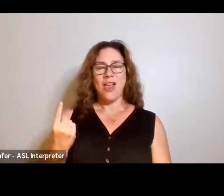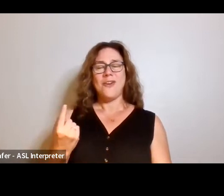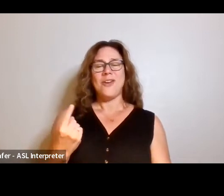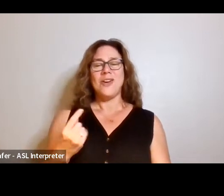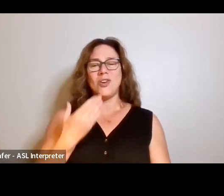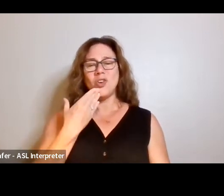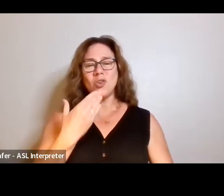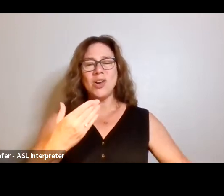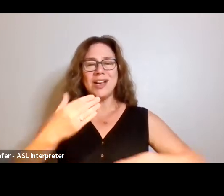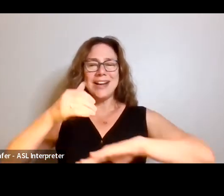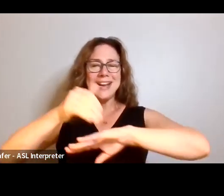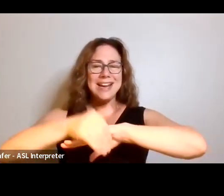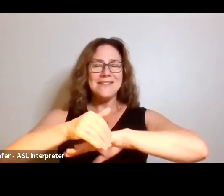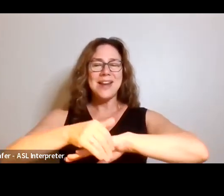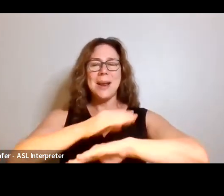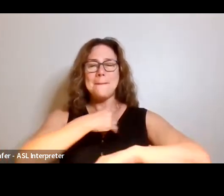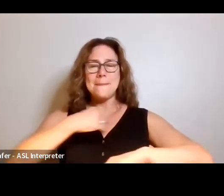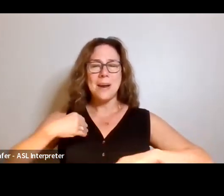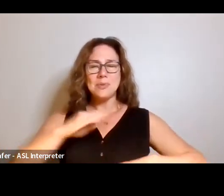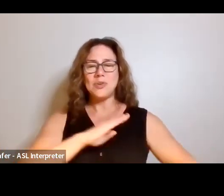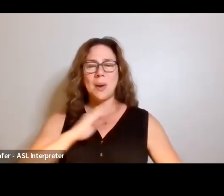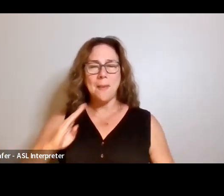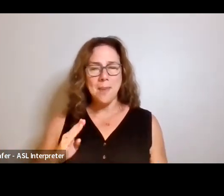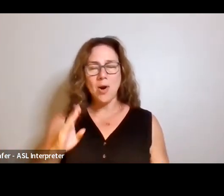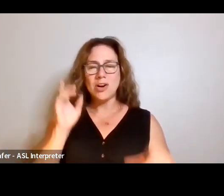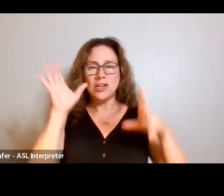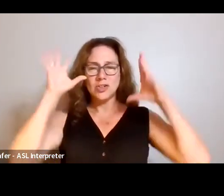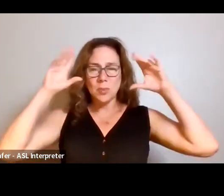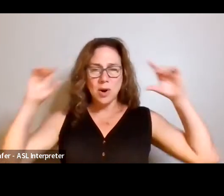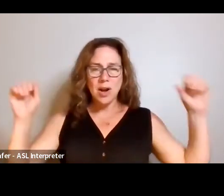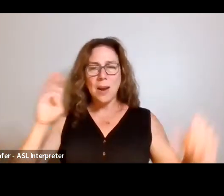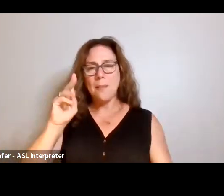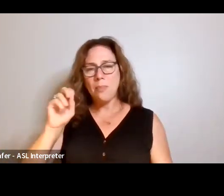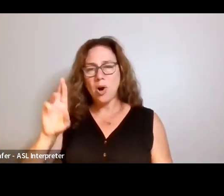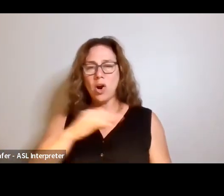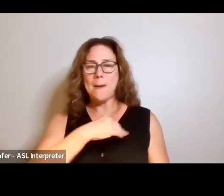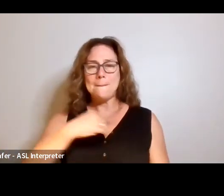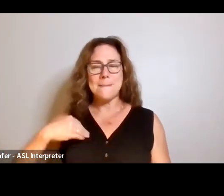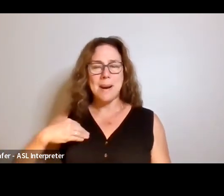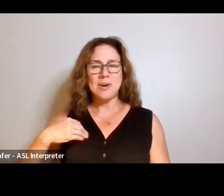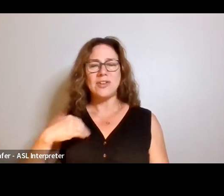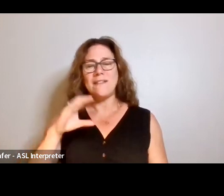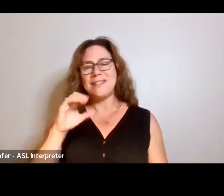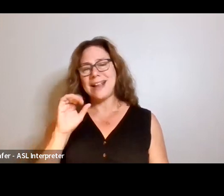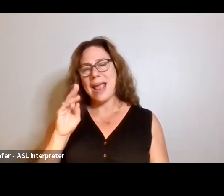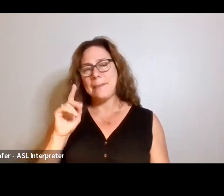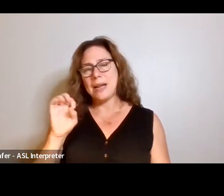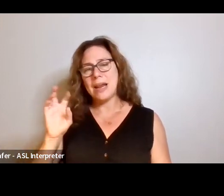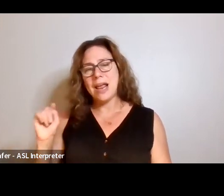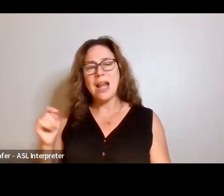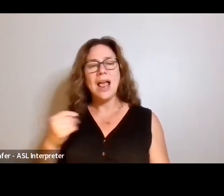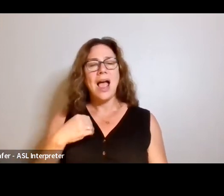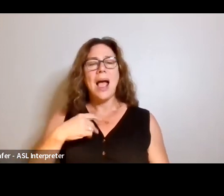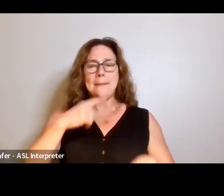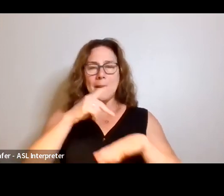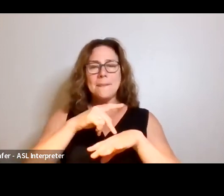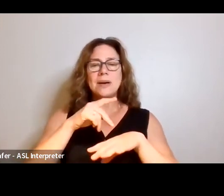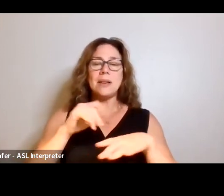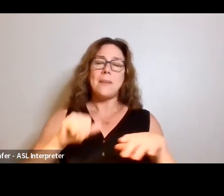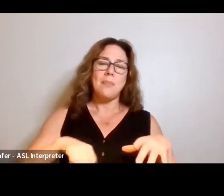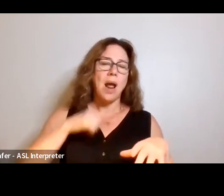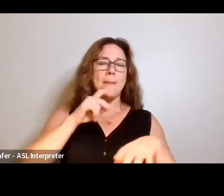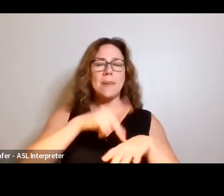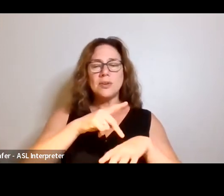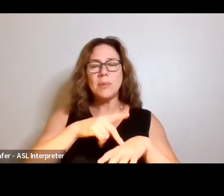Land, members of the board, Superintendent Booker, and members of the cabinet. I am the very proud principal of San Mateo High School,